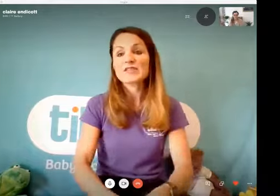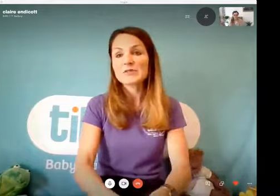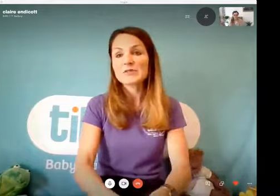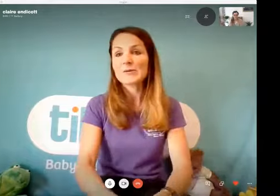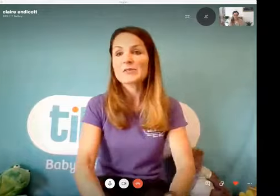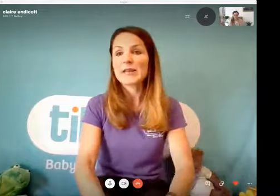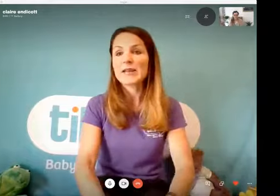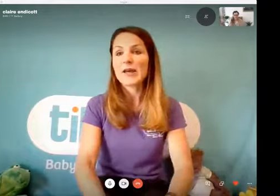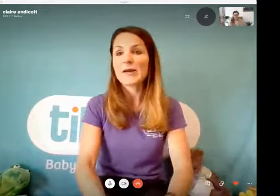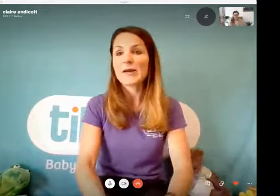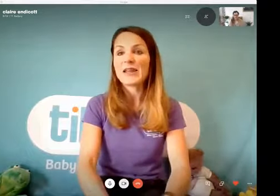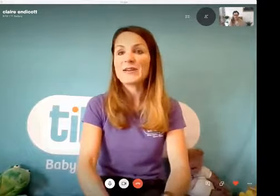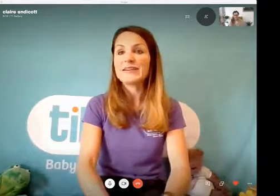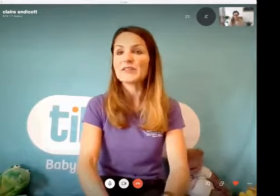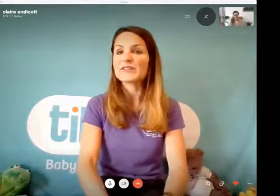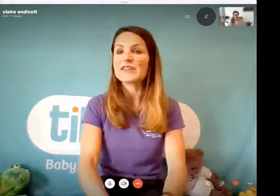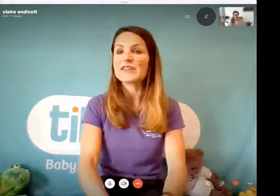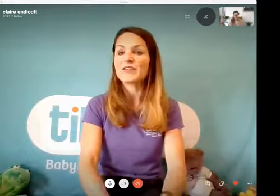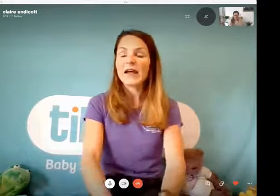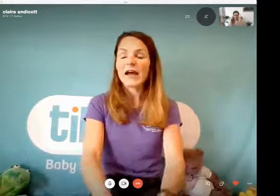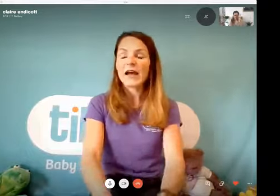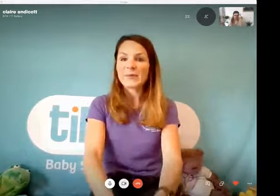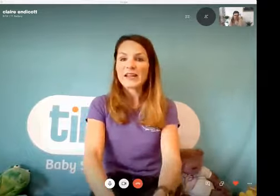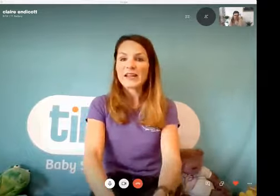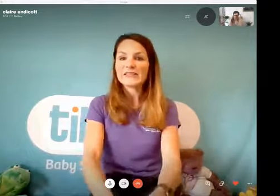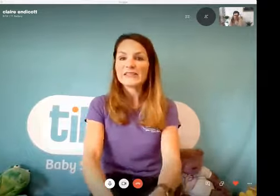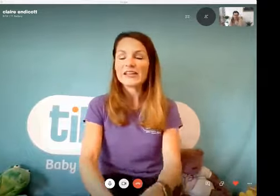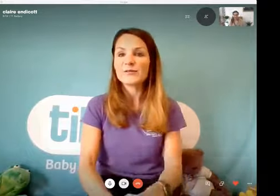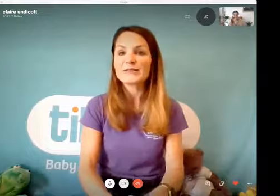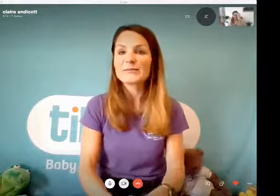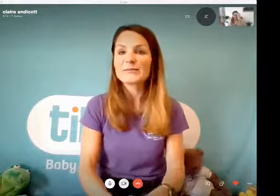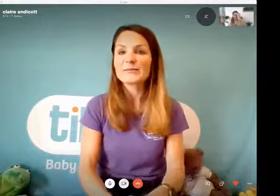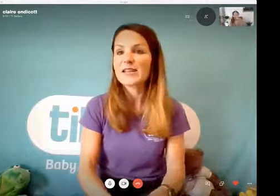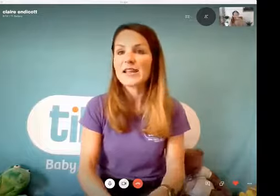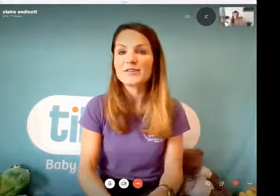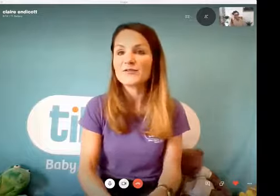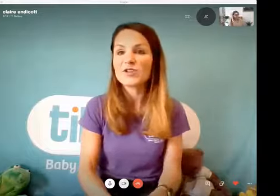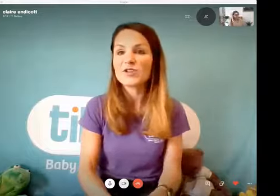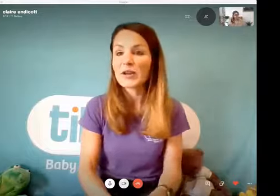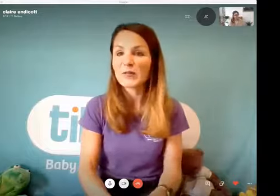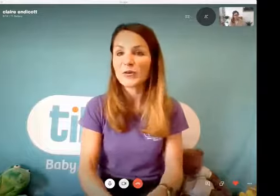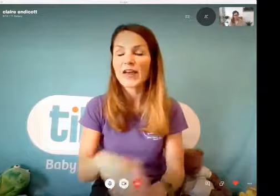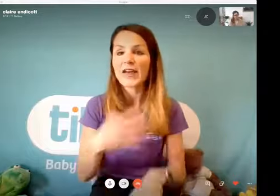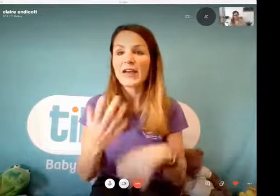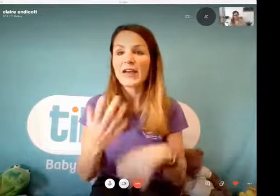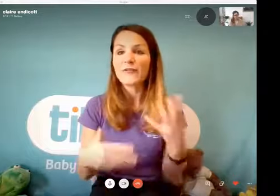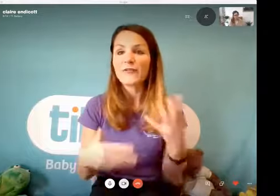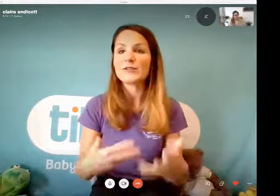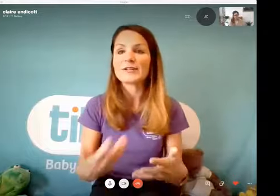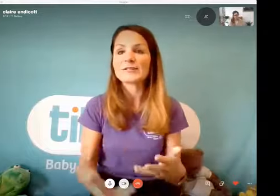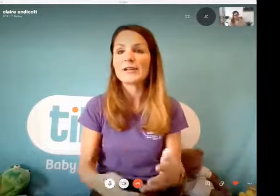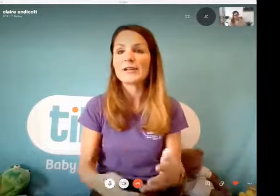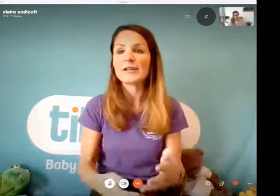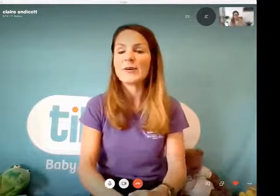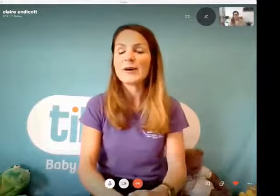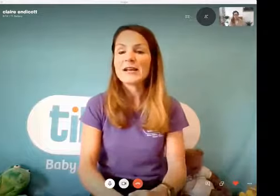Sometimes babies, toddlers even, it can take to around sometimes the age of 2-ish before they're fully understandable. So it can